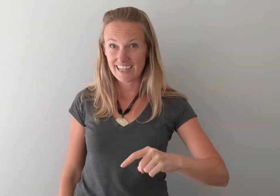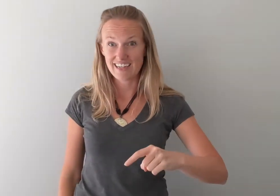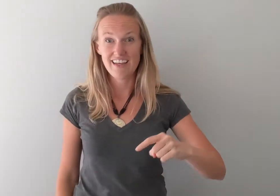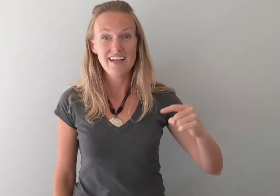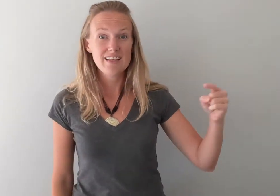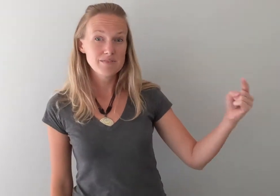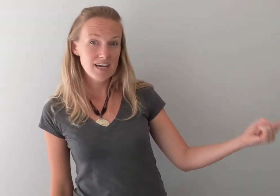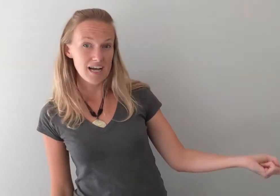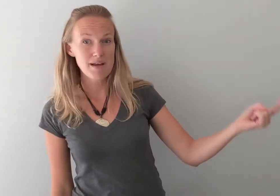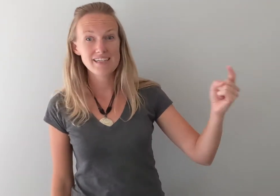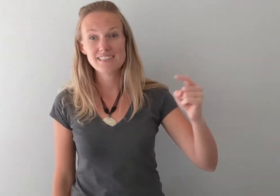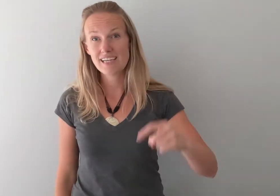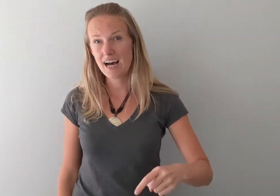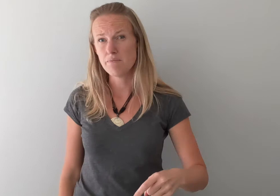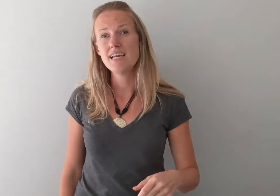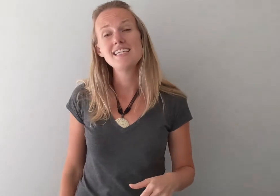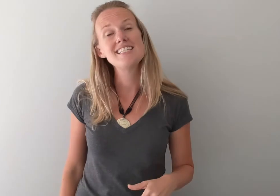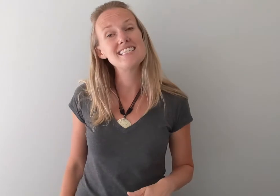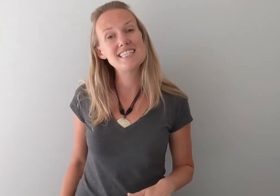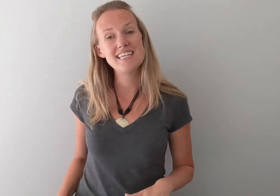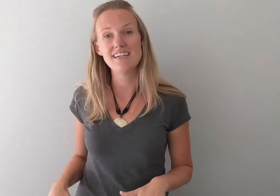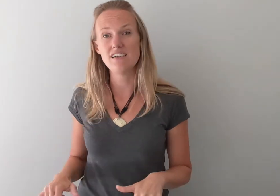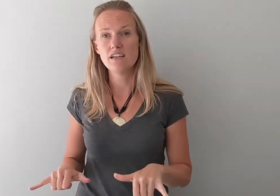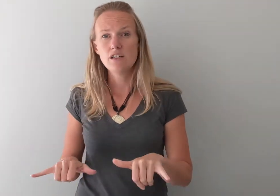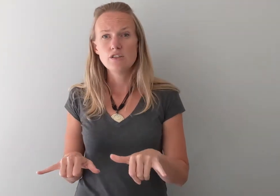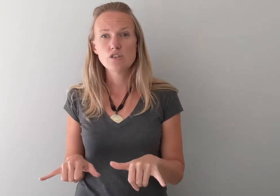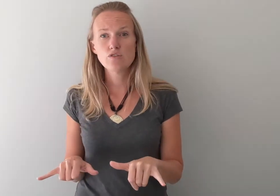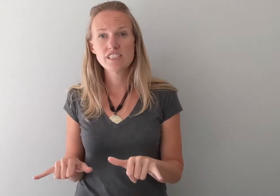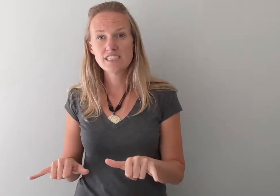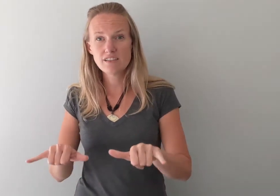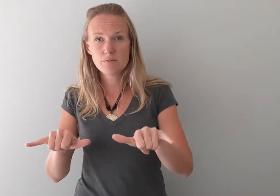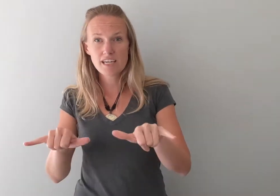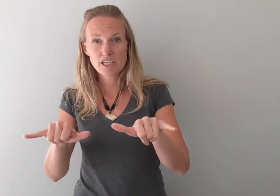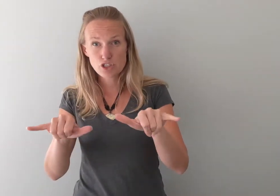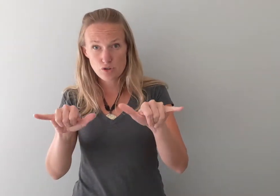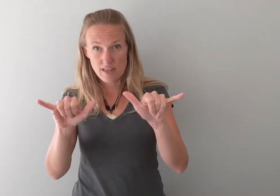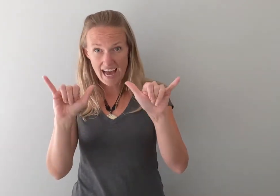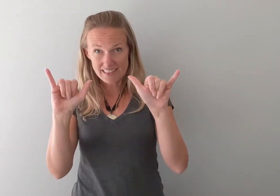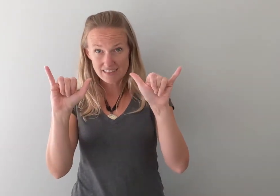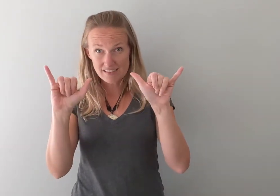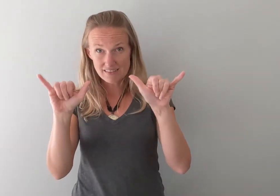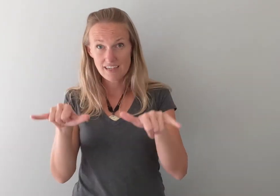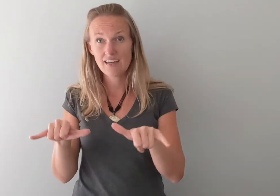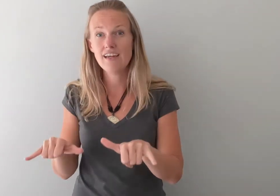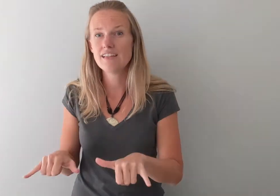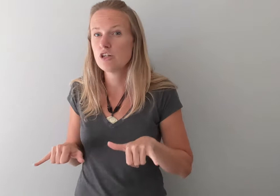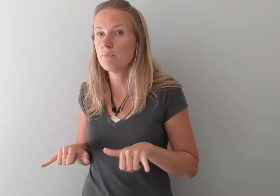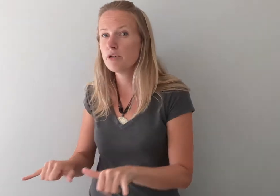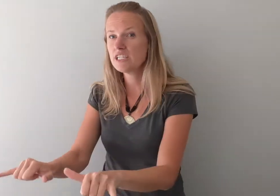in. Time has come. Still. So for still, you're making two that's, okay? And then you're pushing it